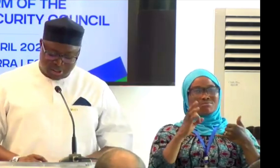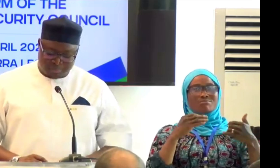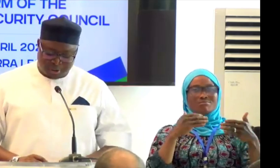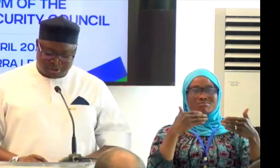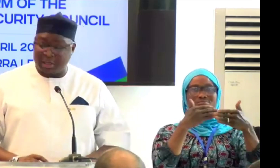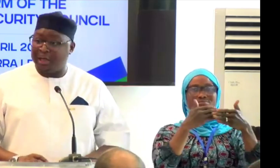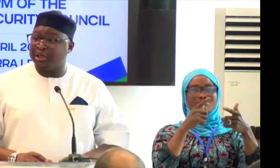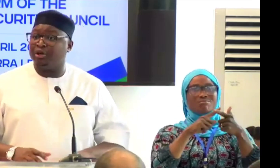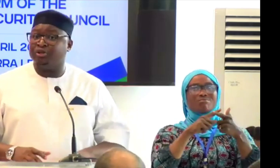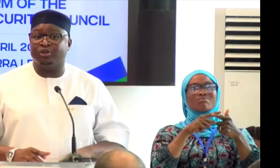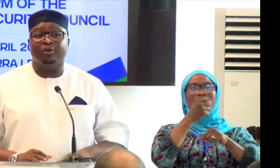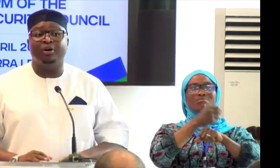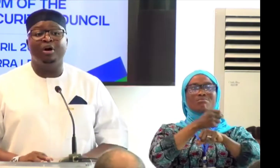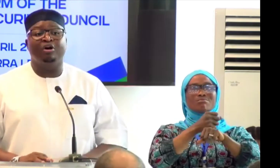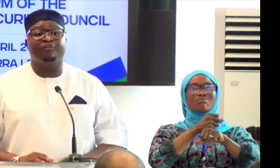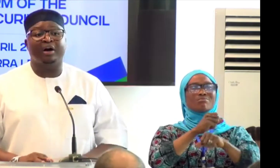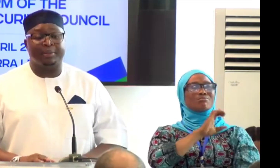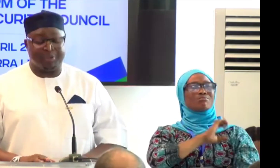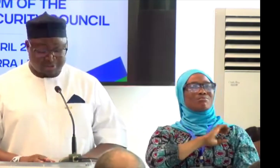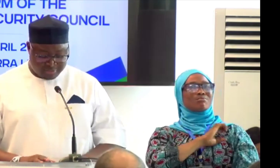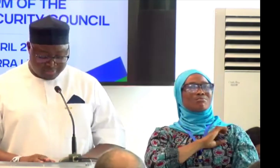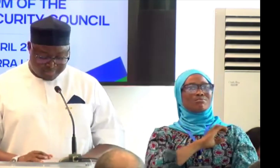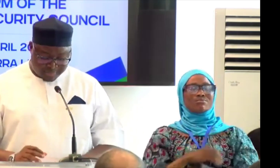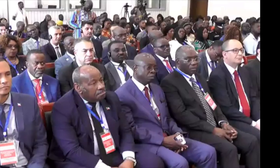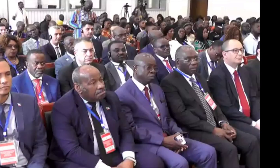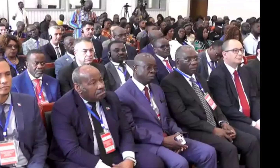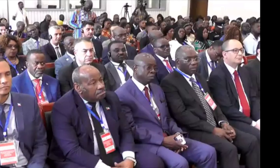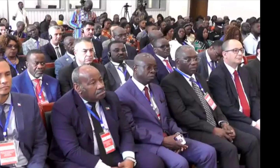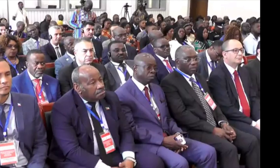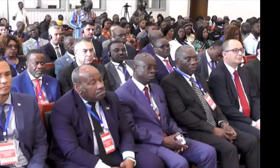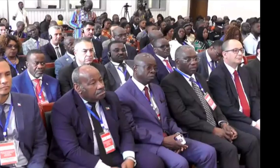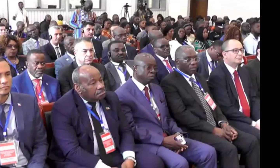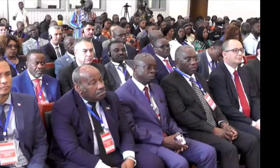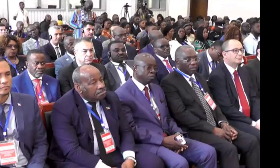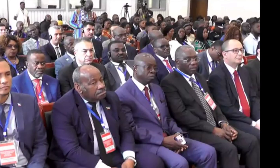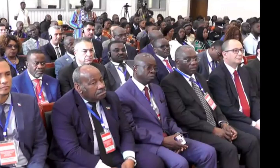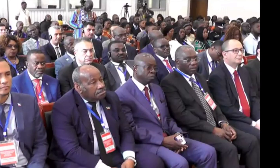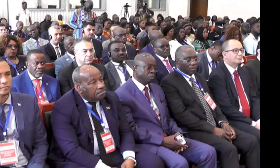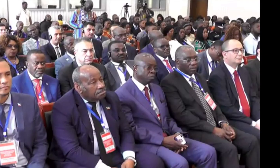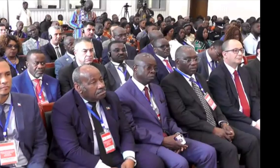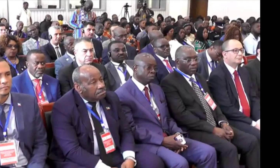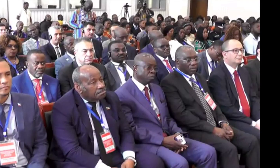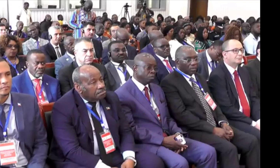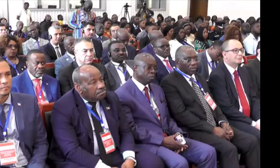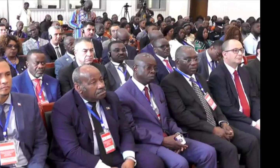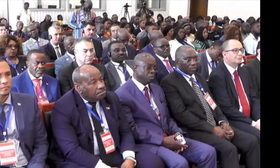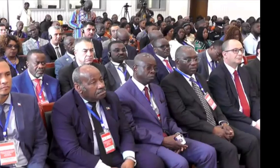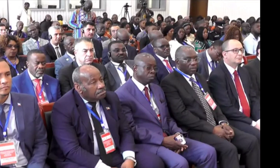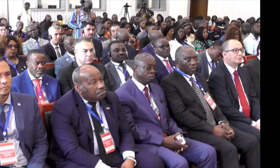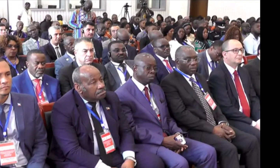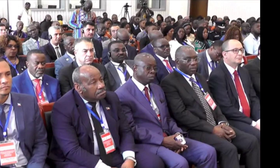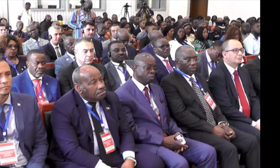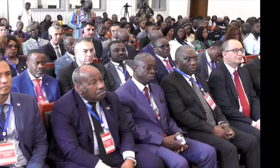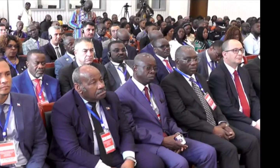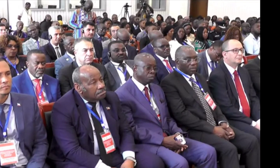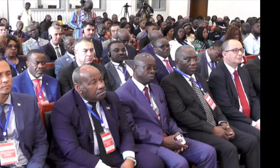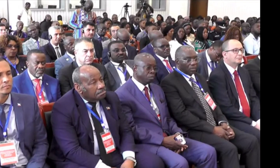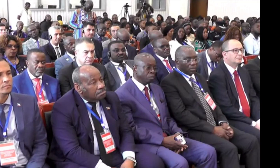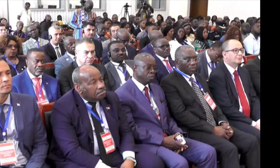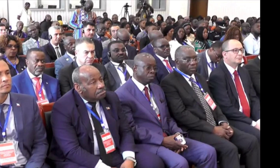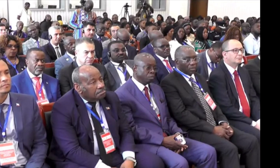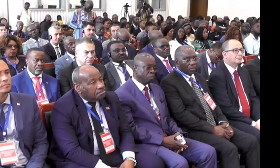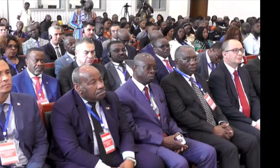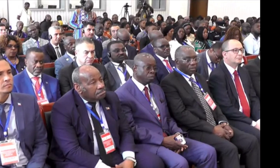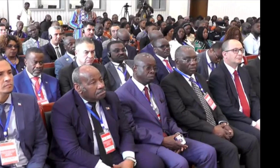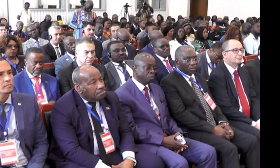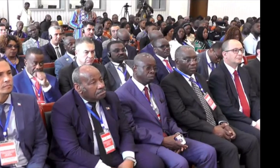heritage, beauty, and culture of our capital. This important retreat, convened